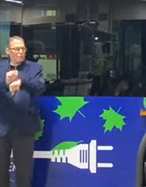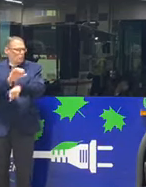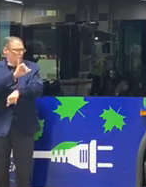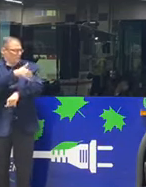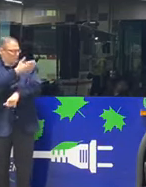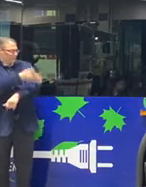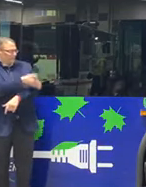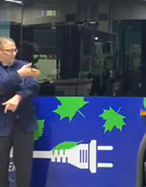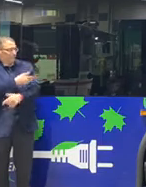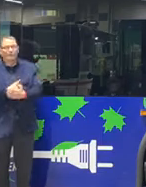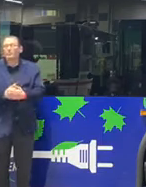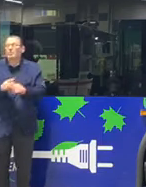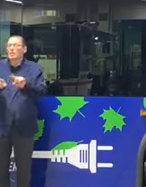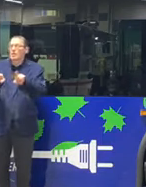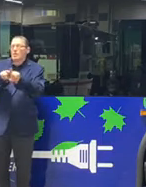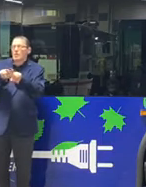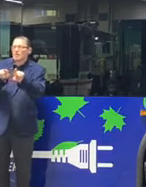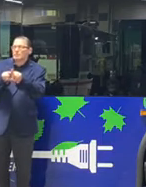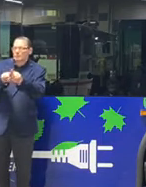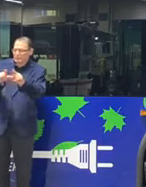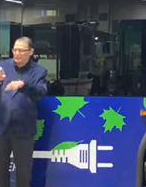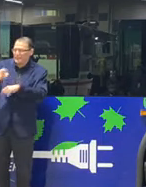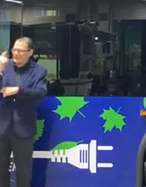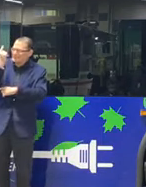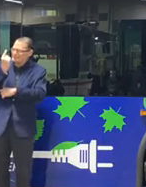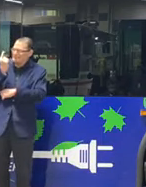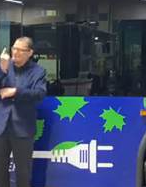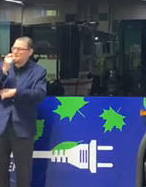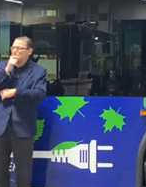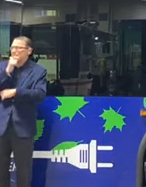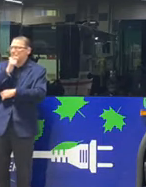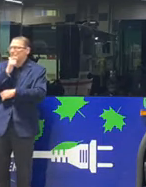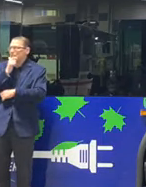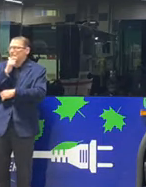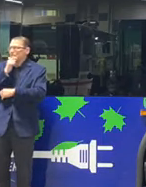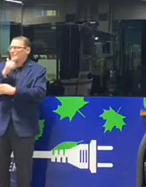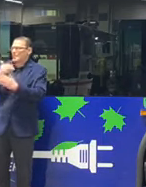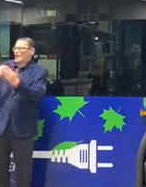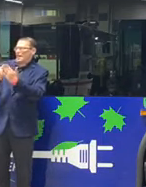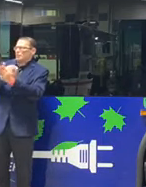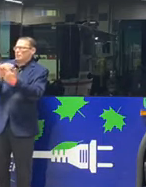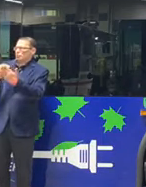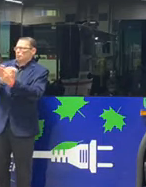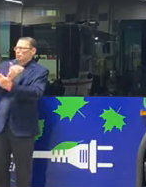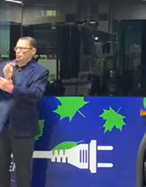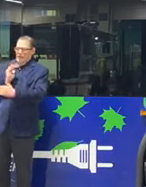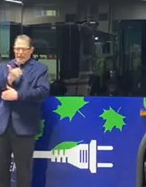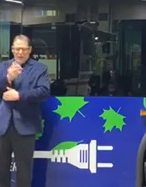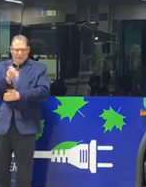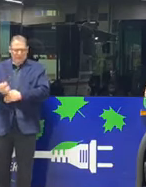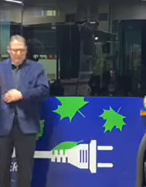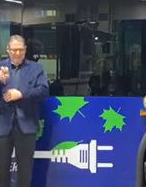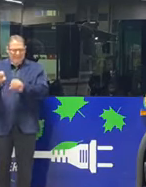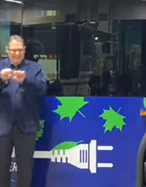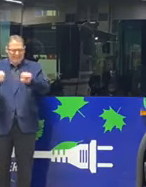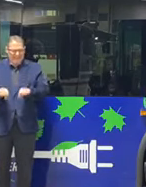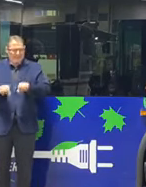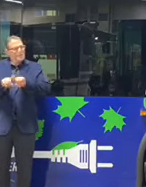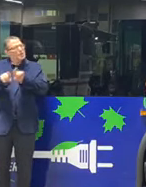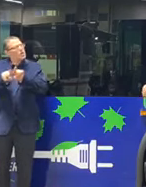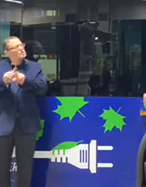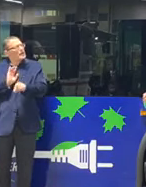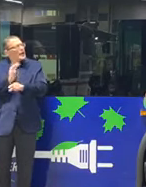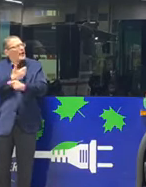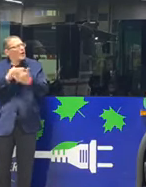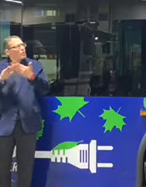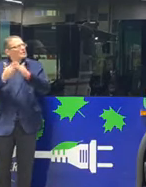this. But of course, we need to think, what is the new and modern version of not only our transit system, but of our city? How